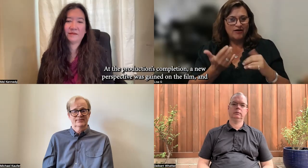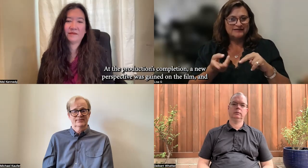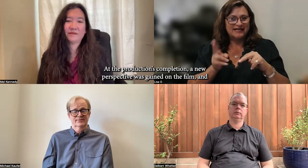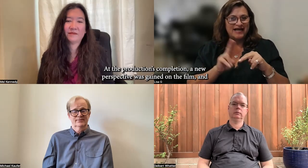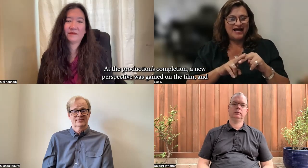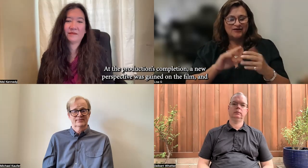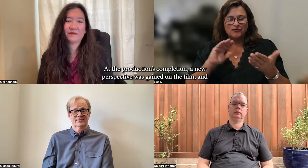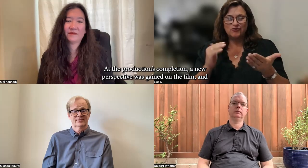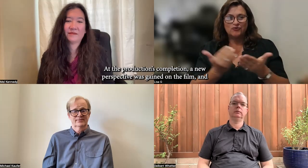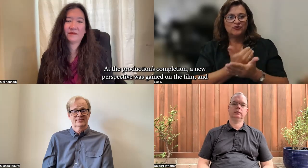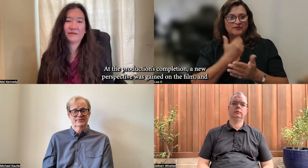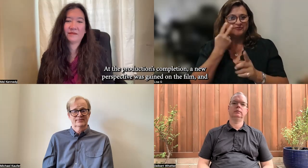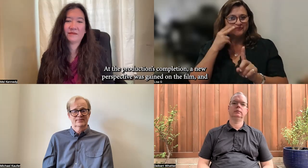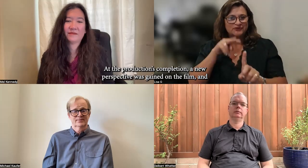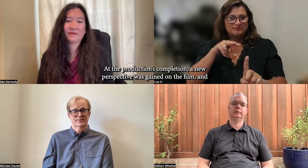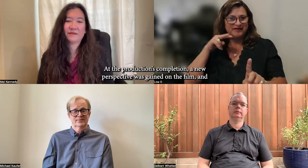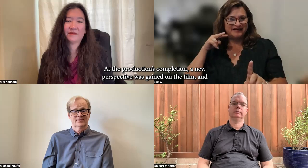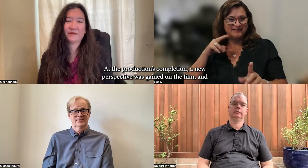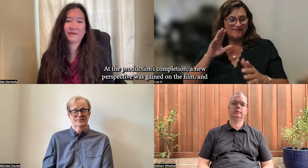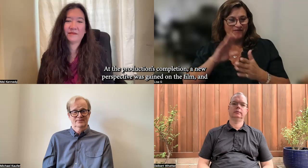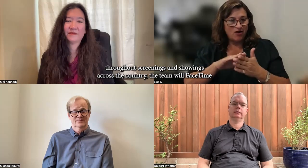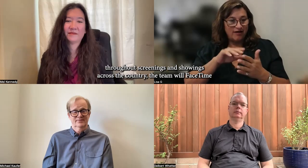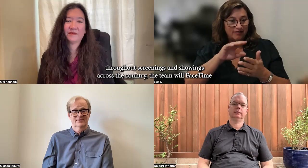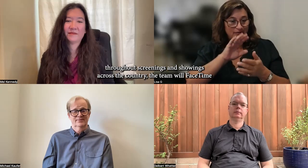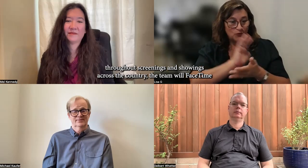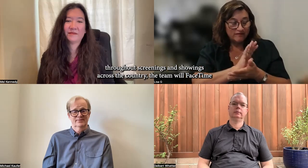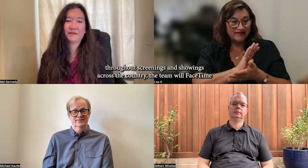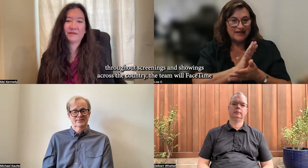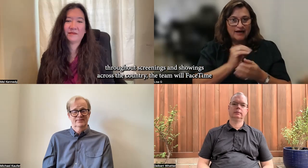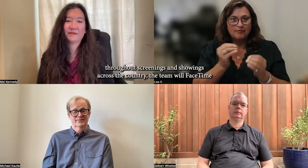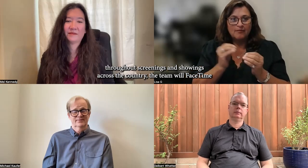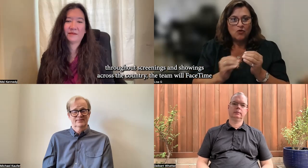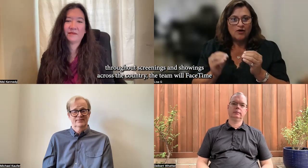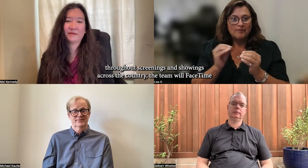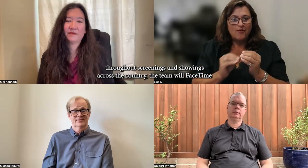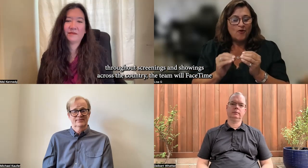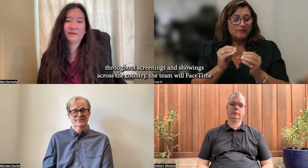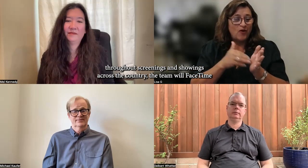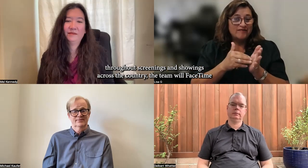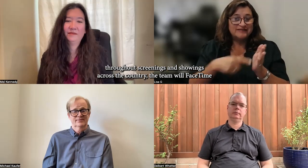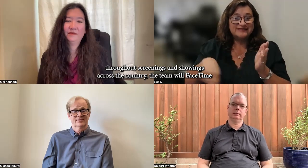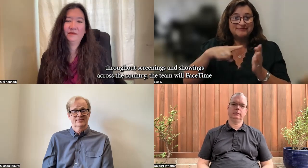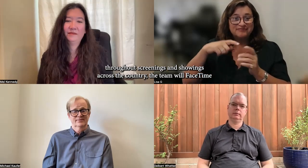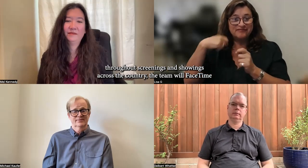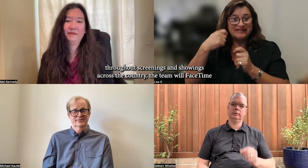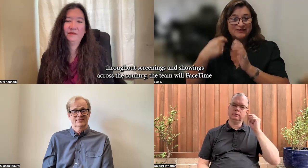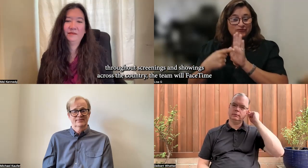completion, a new perspective was gained on the film. And throughout screenings and showings across the country, the team will